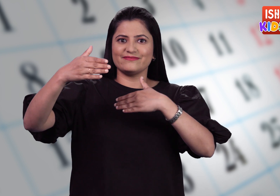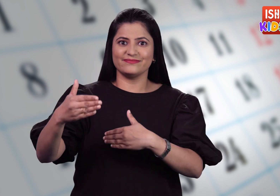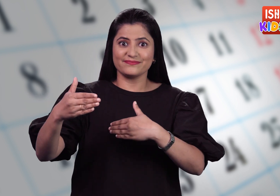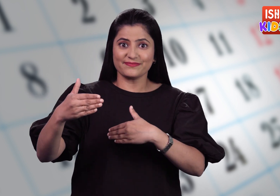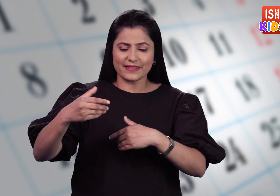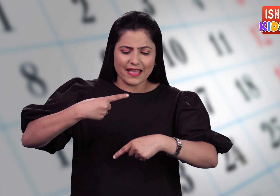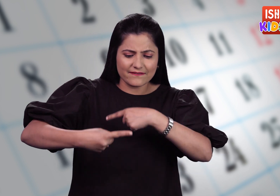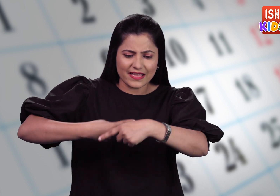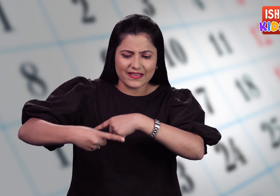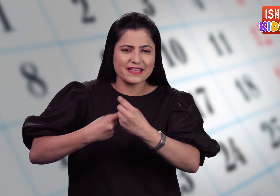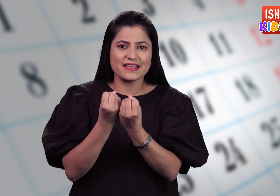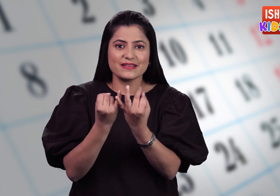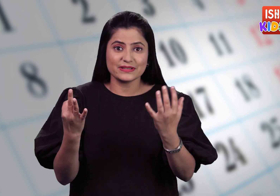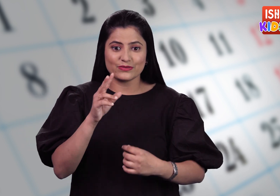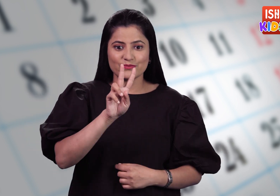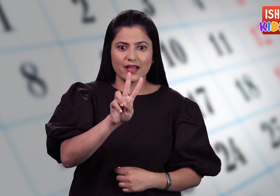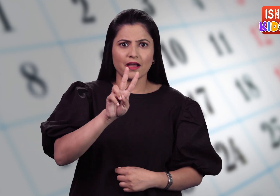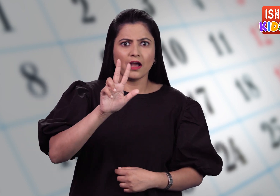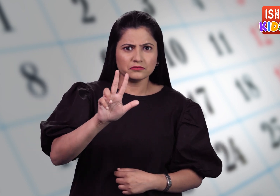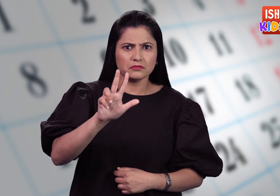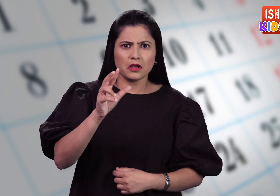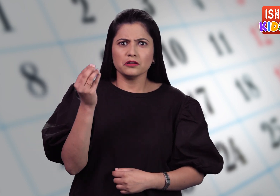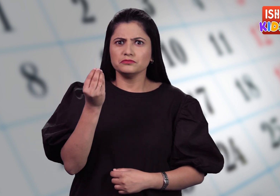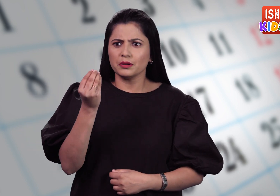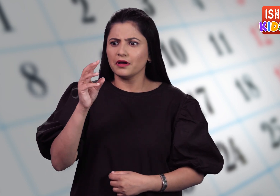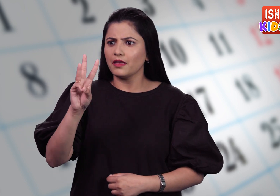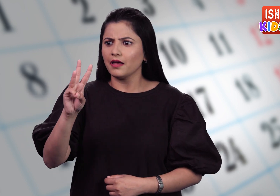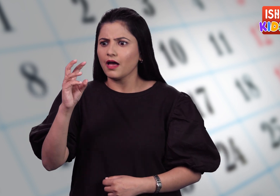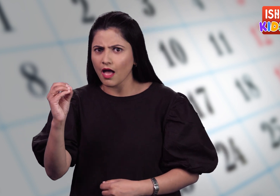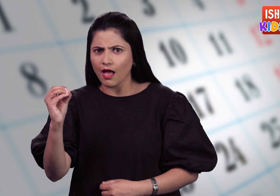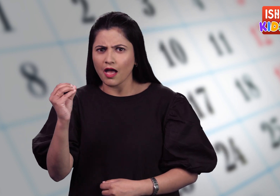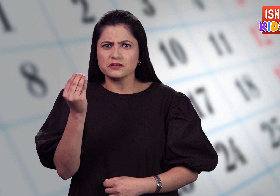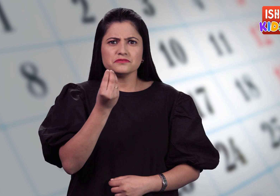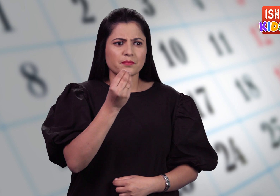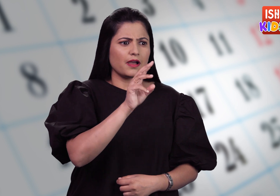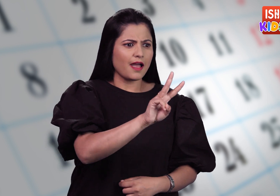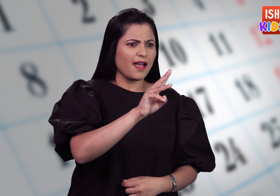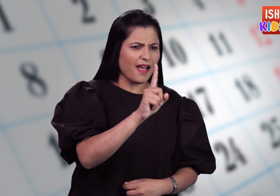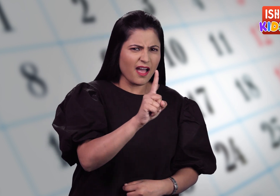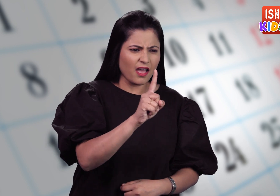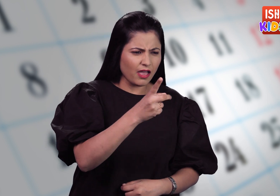Each month has 28 days, some have 30 days, some have 31